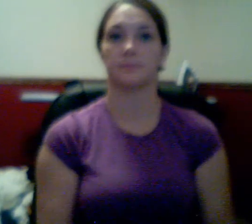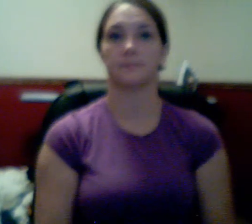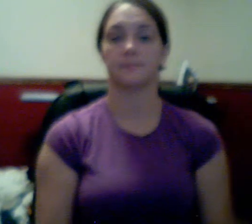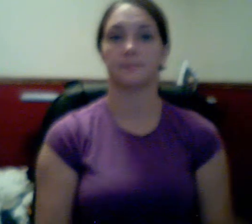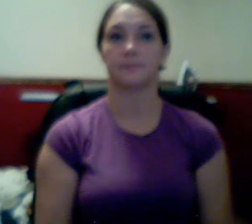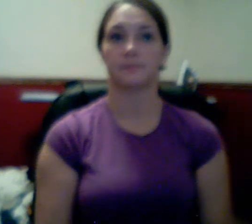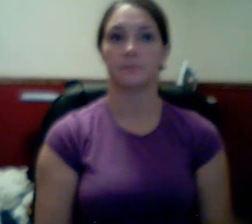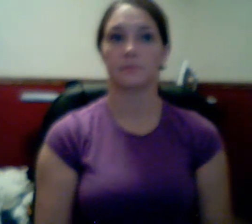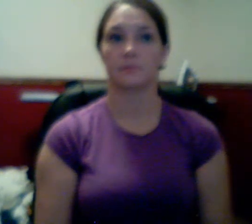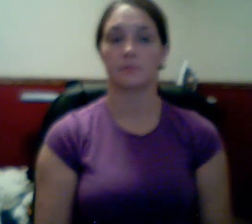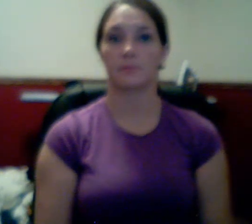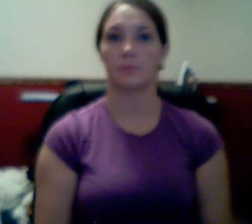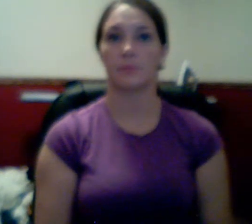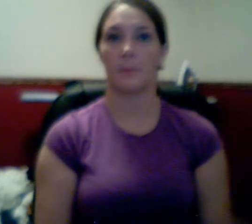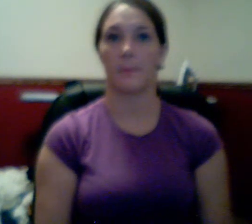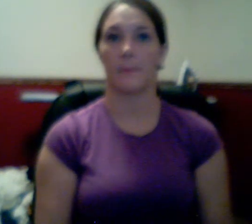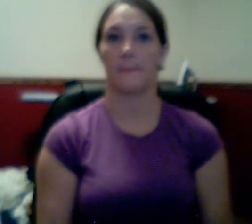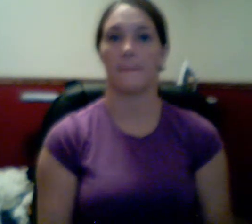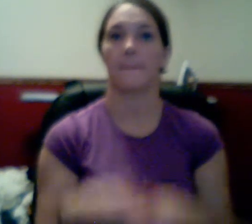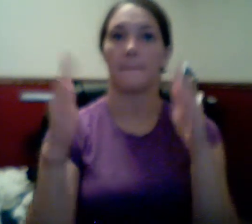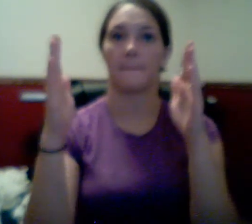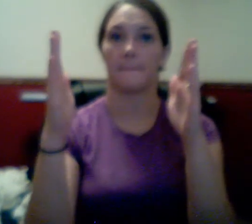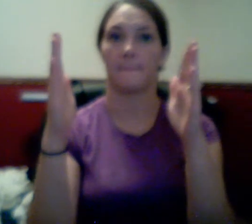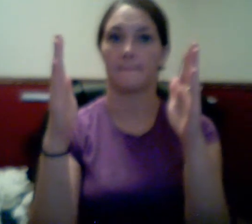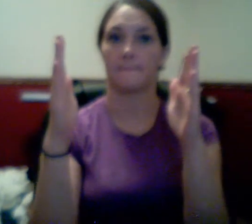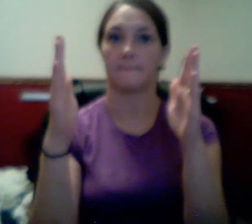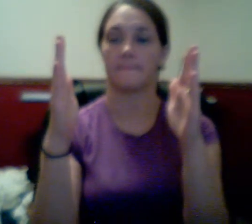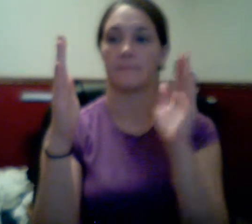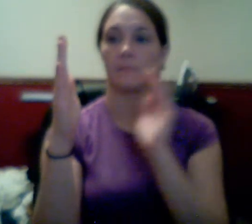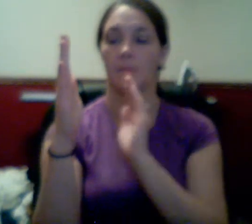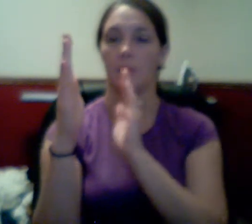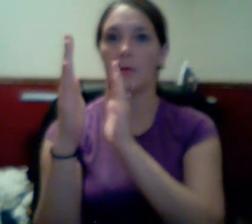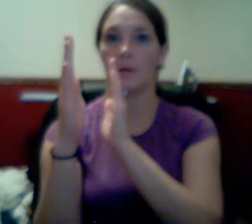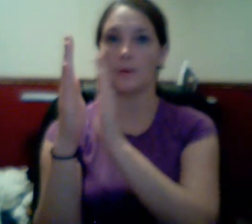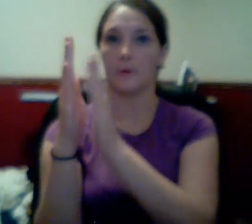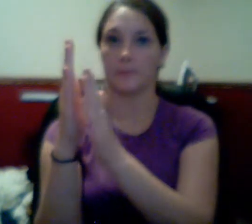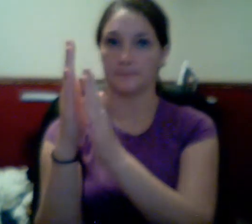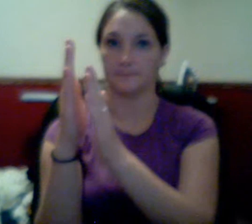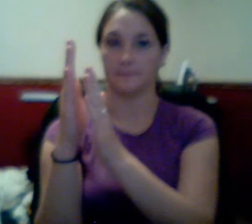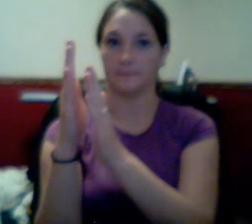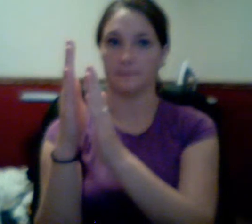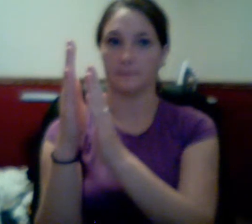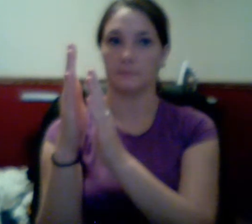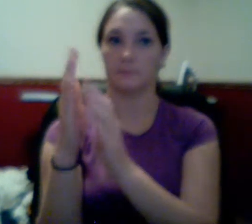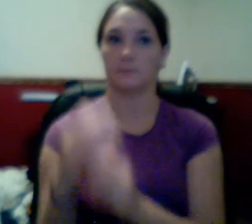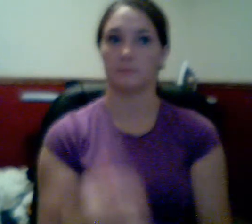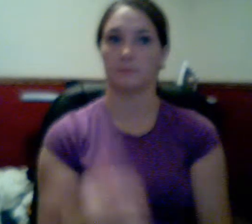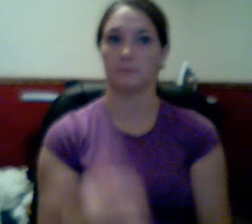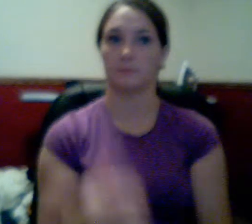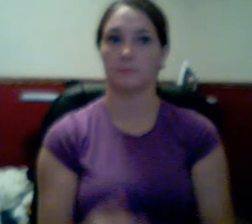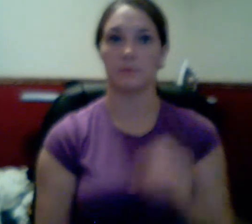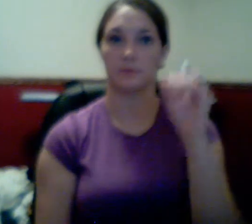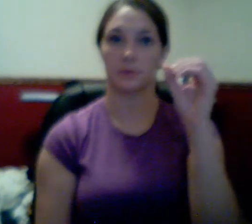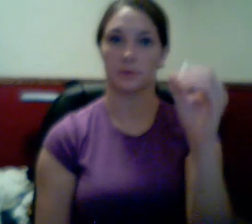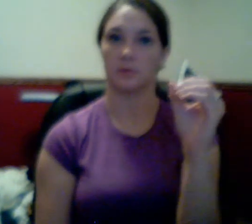this point right here. Well, what is that? Well, it looks like we split this up in 3